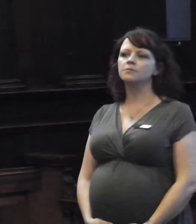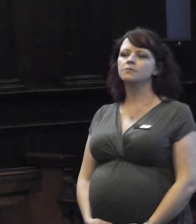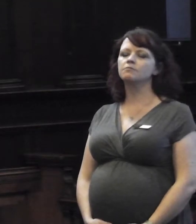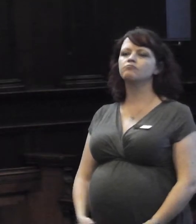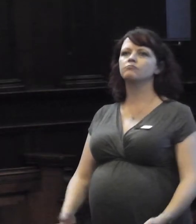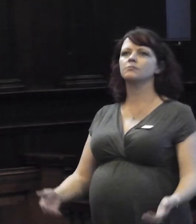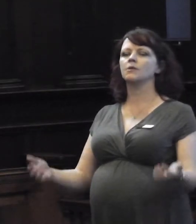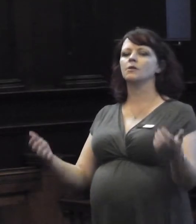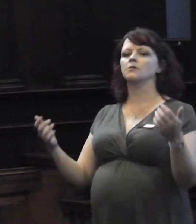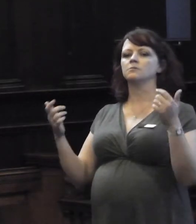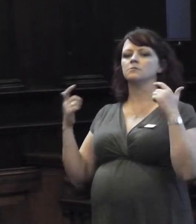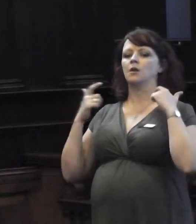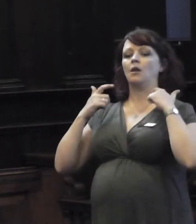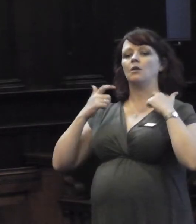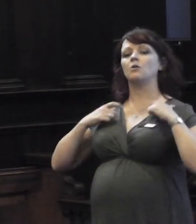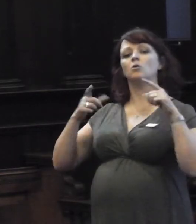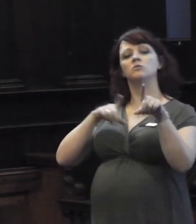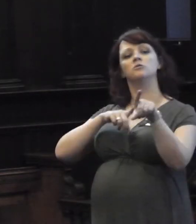like this,